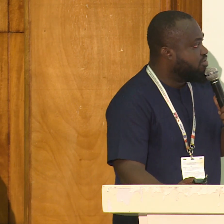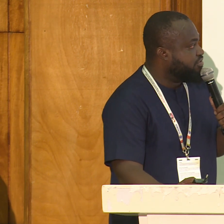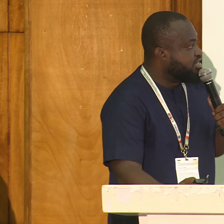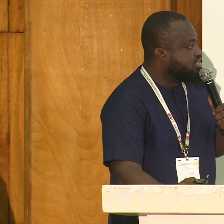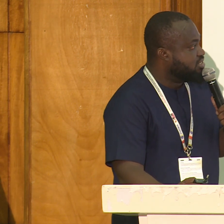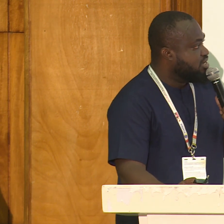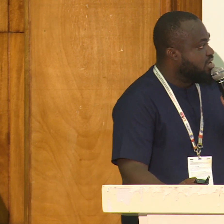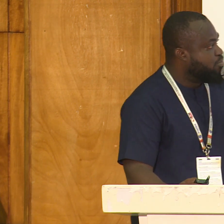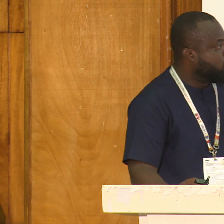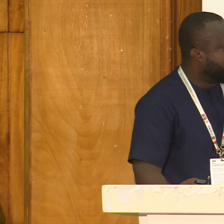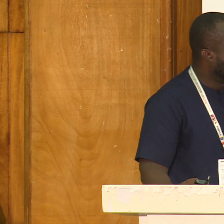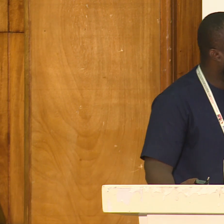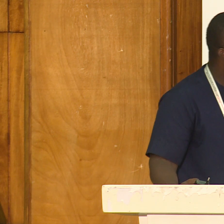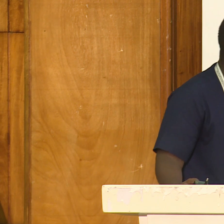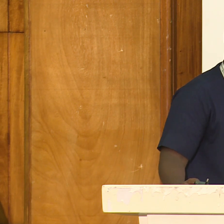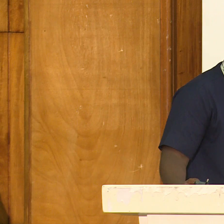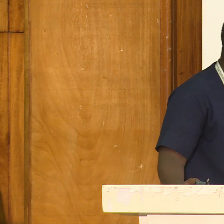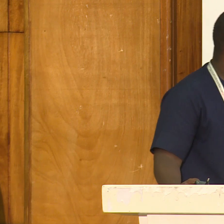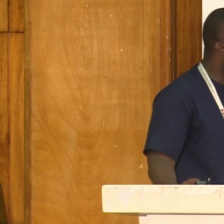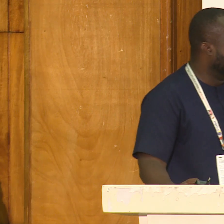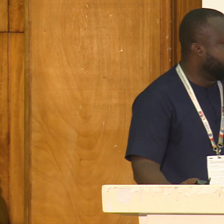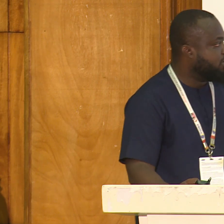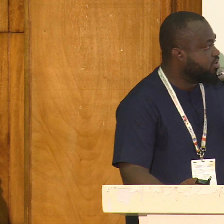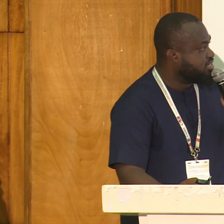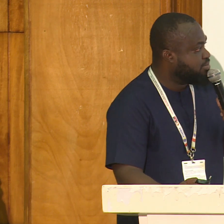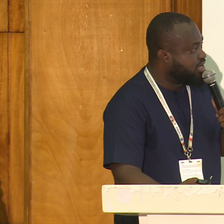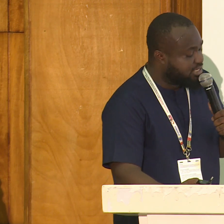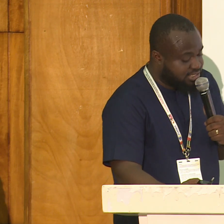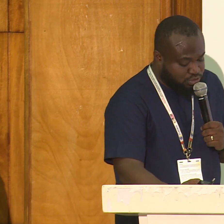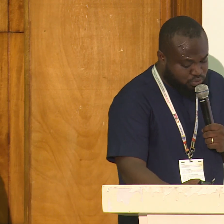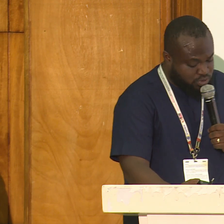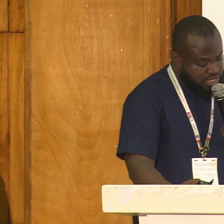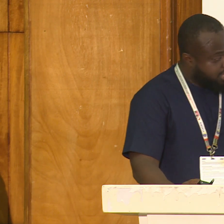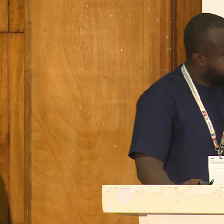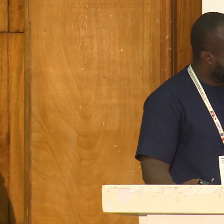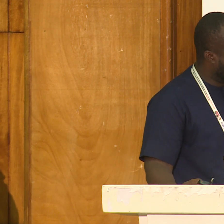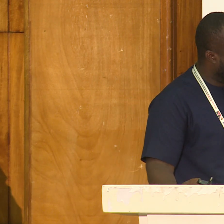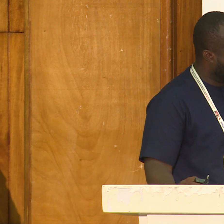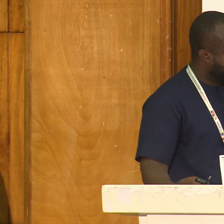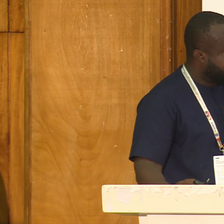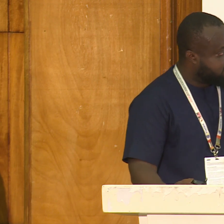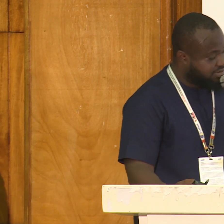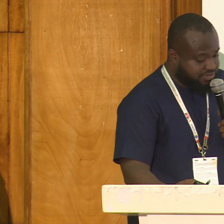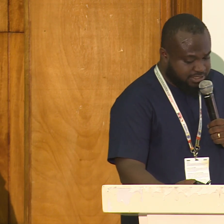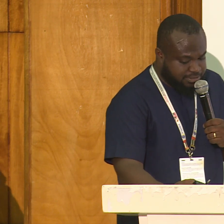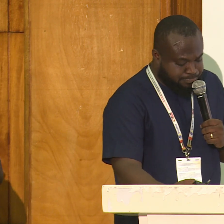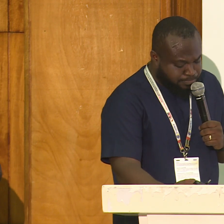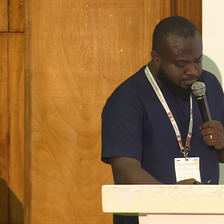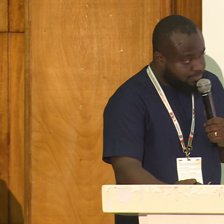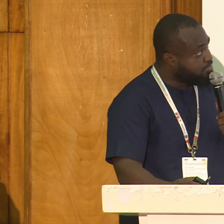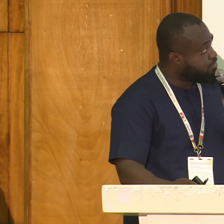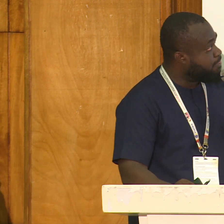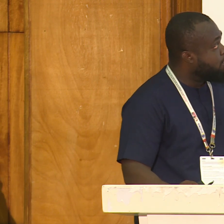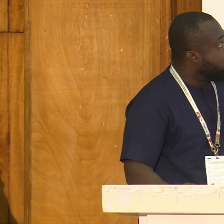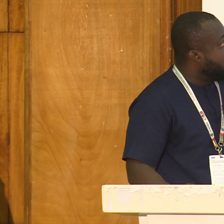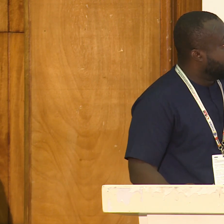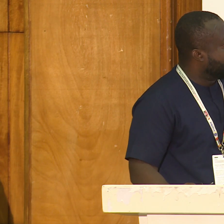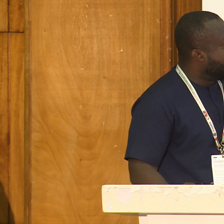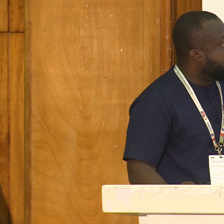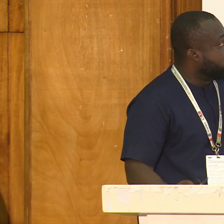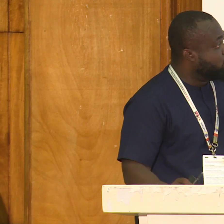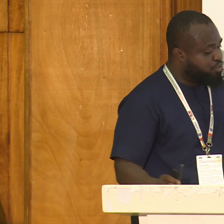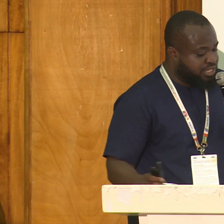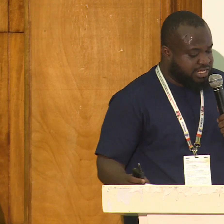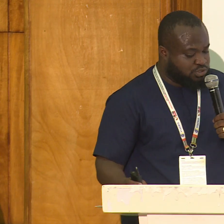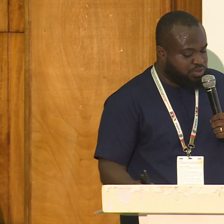identify coverage and propose recommendations to improve equitable access to HIV services.